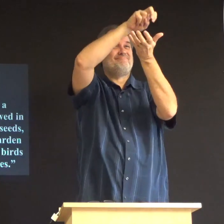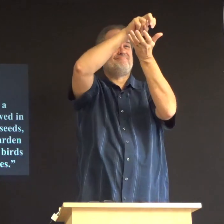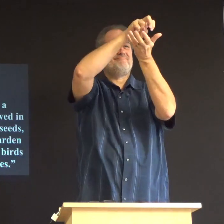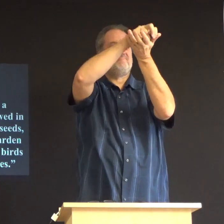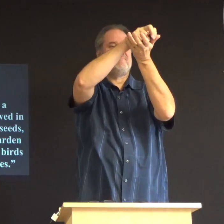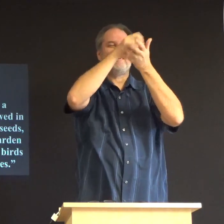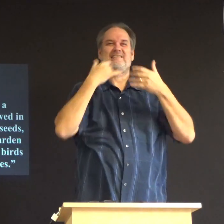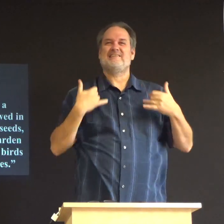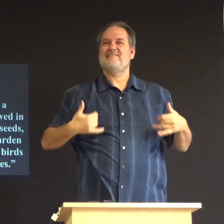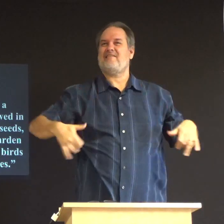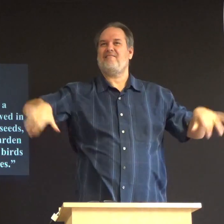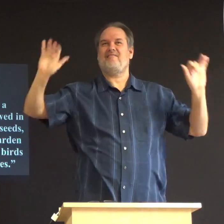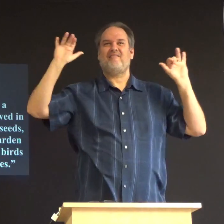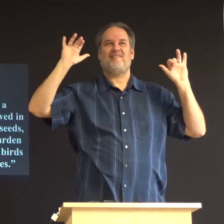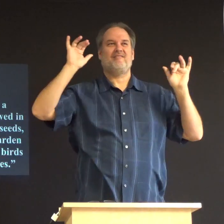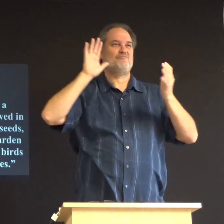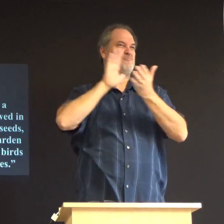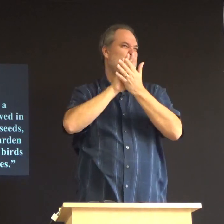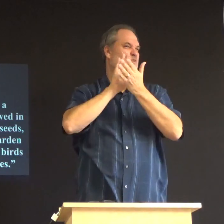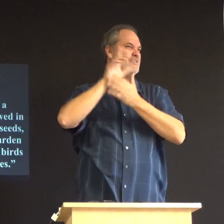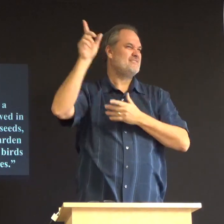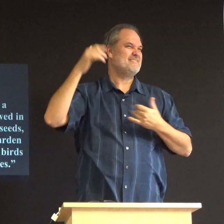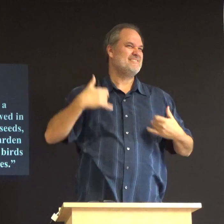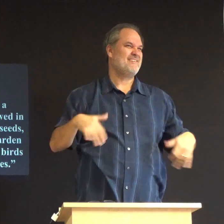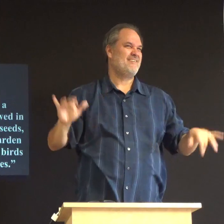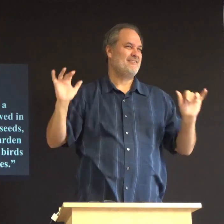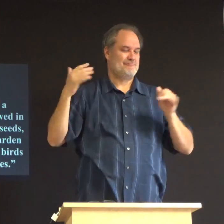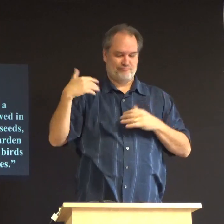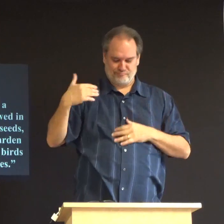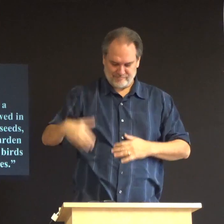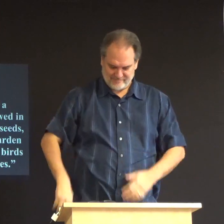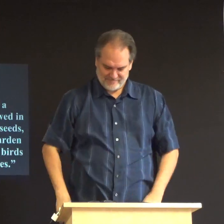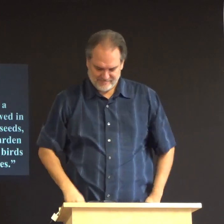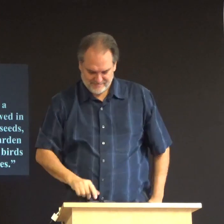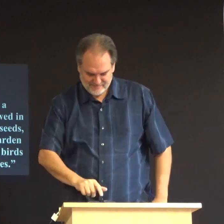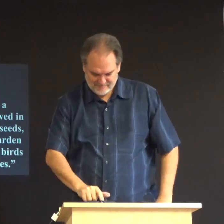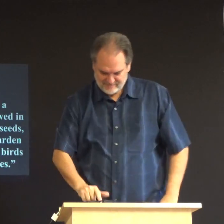they come and they rest in the branches of a tree of the church.